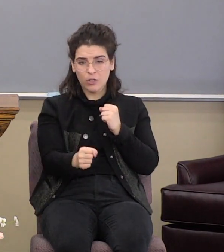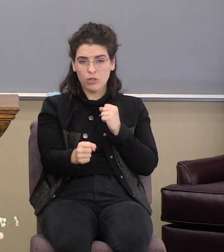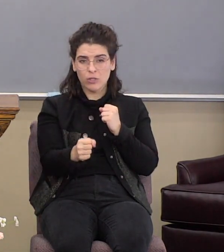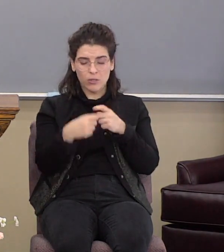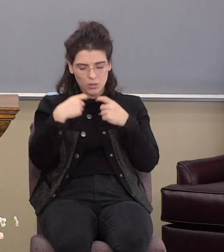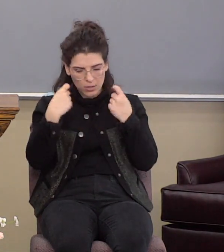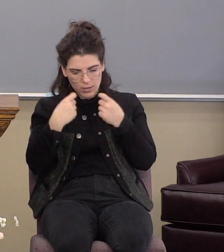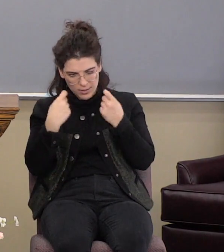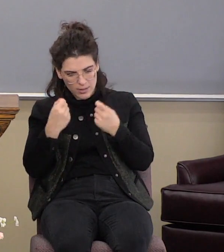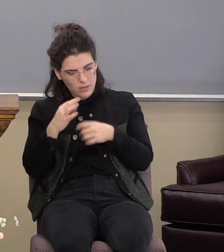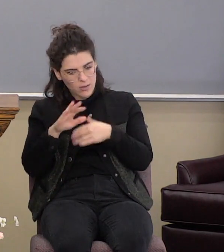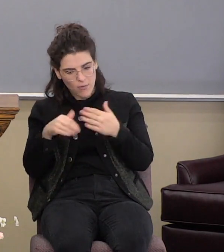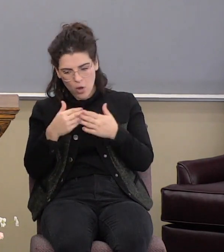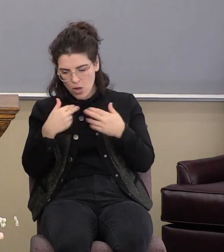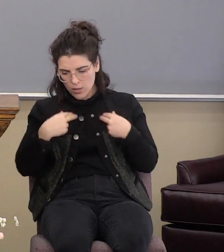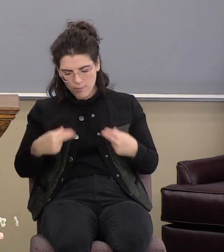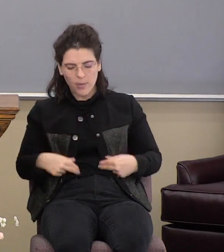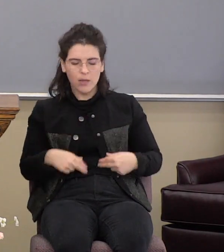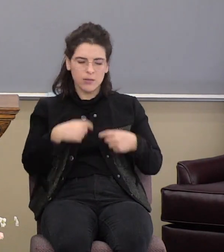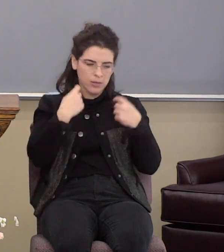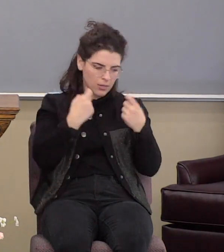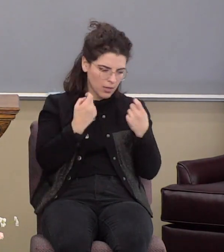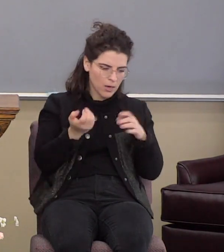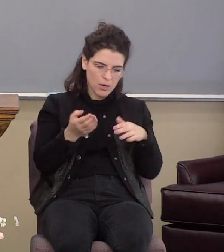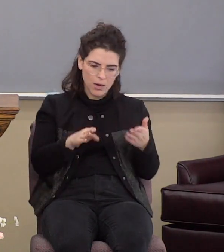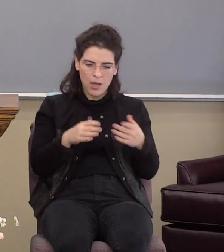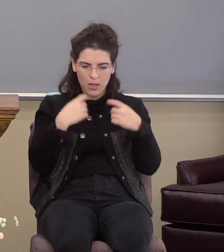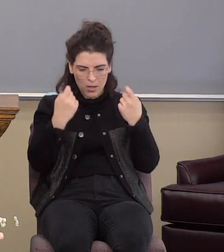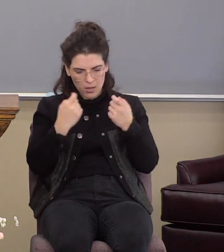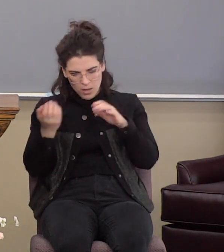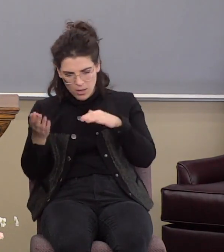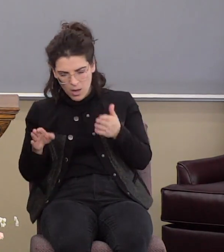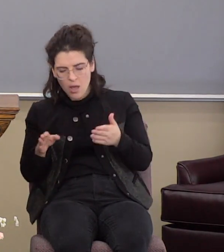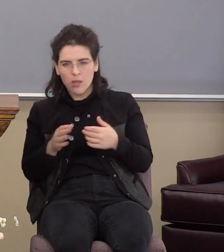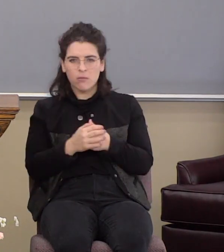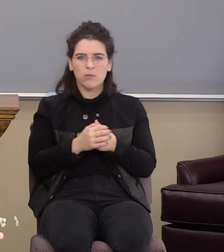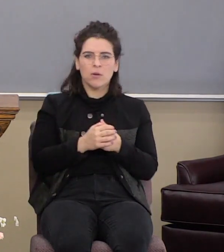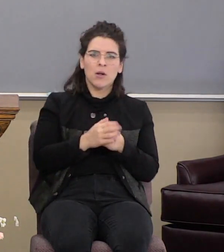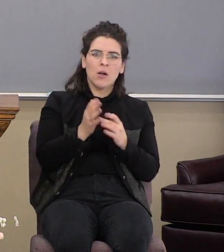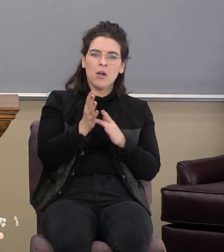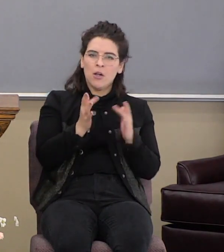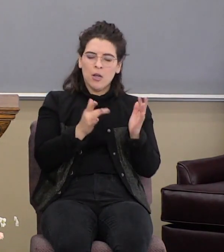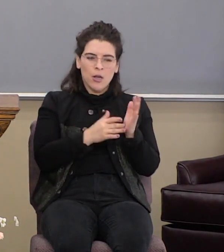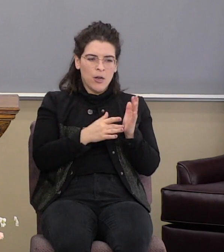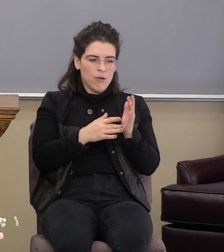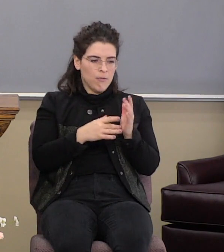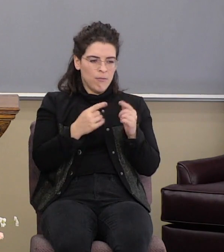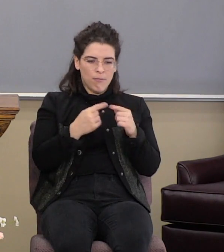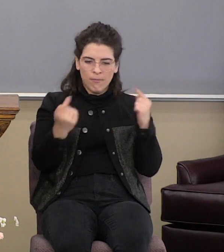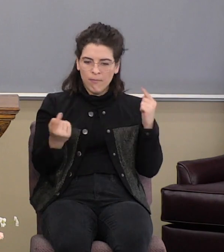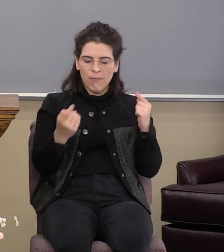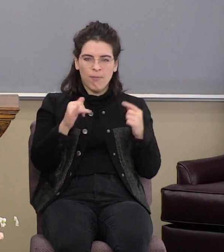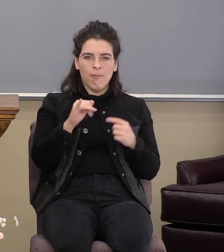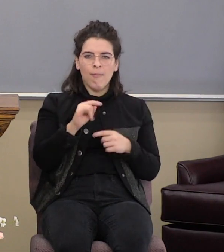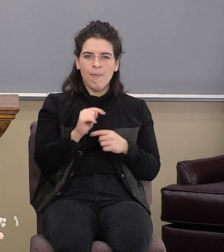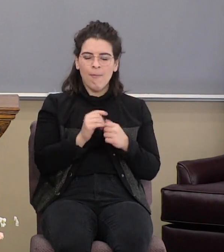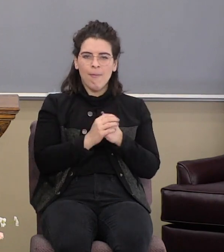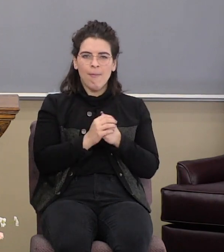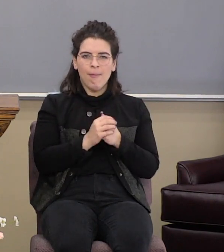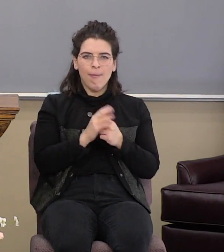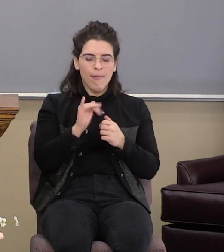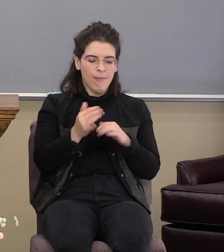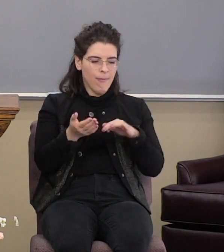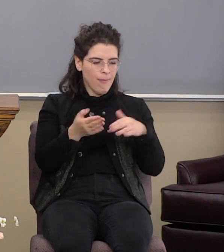the sins of all humanity, sin and death, sin and death, sin and death, okay? Jesus, he countered it